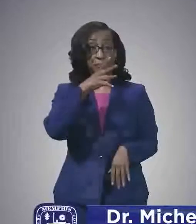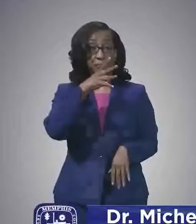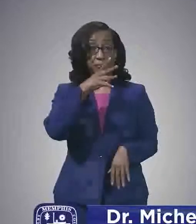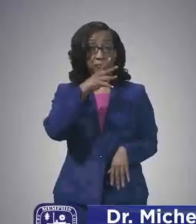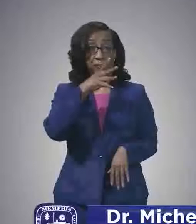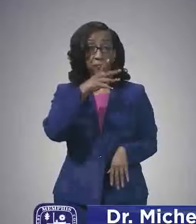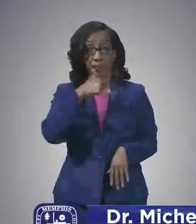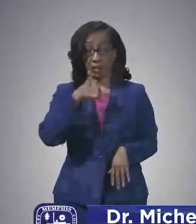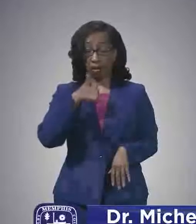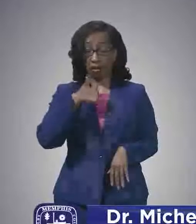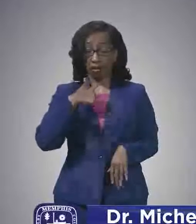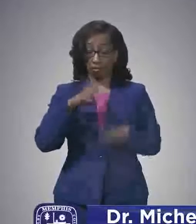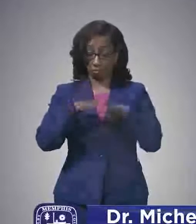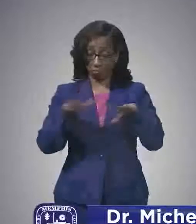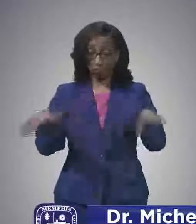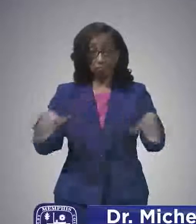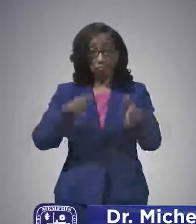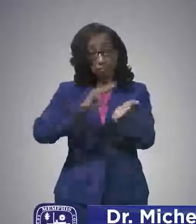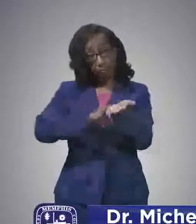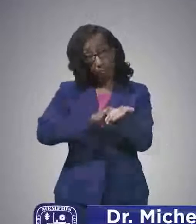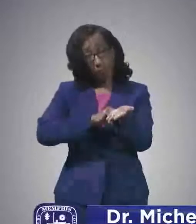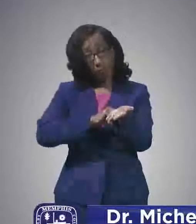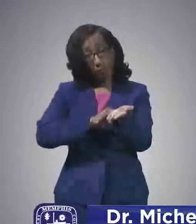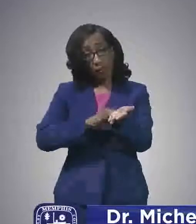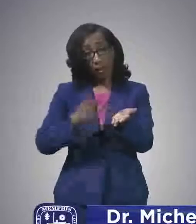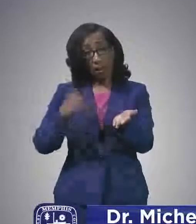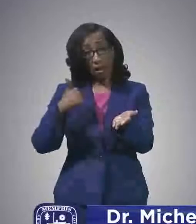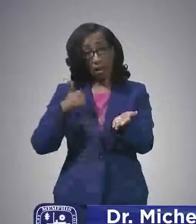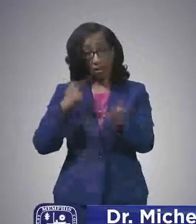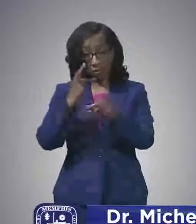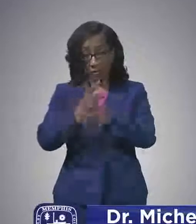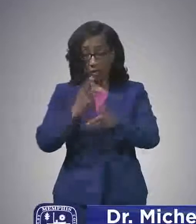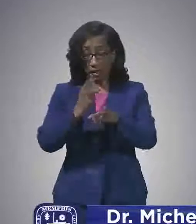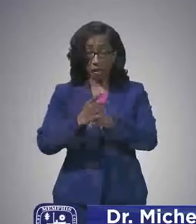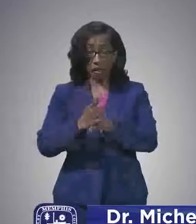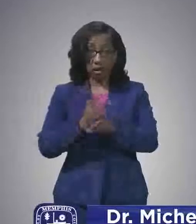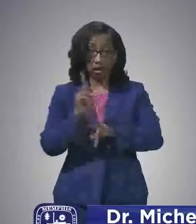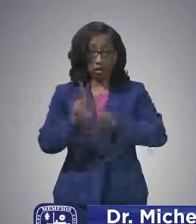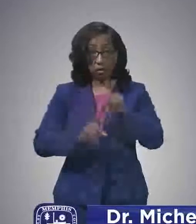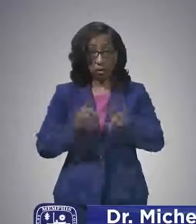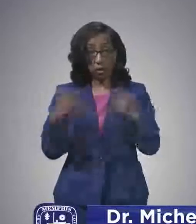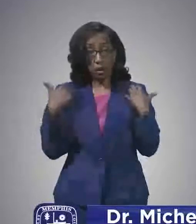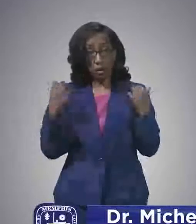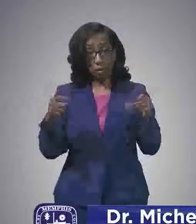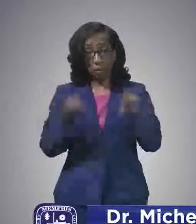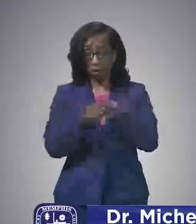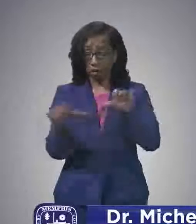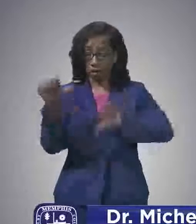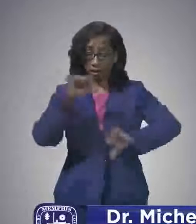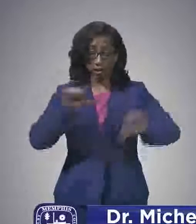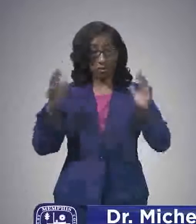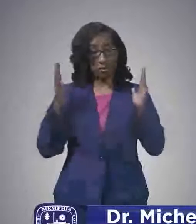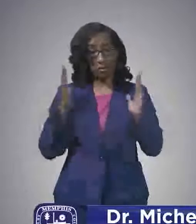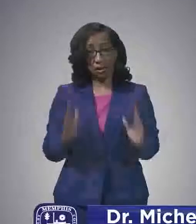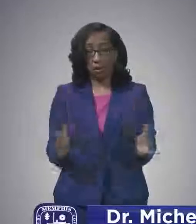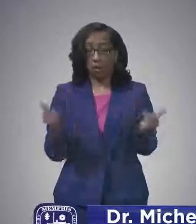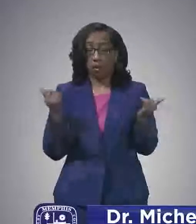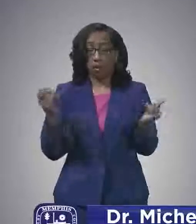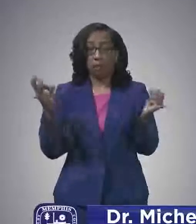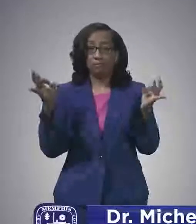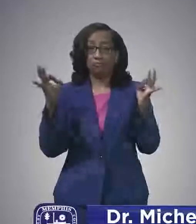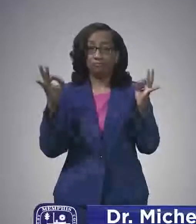as a pediatrician, as a public health practitioner, and as a scientist. We are at a critical